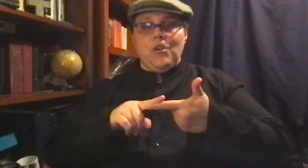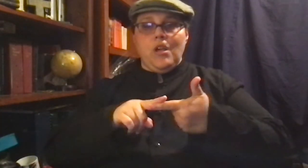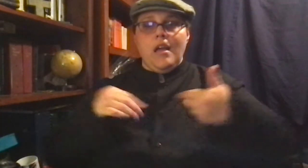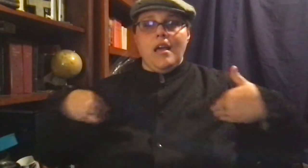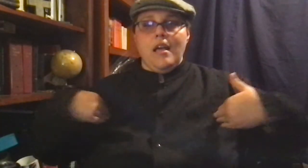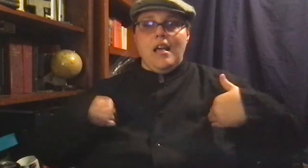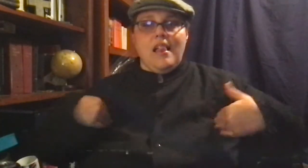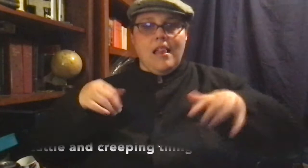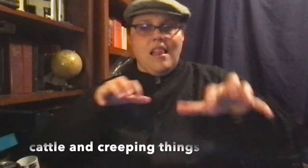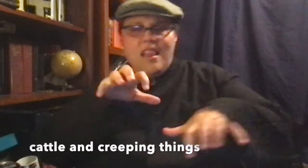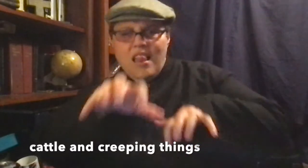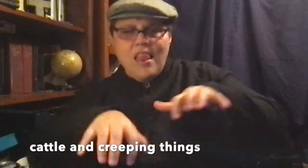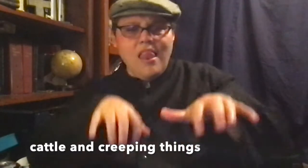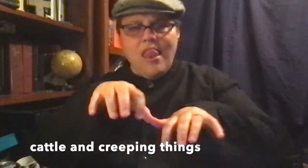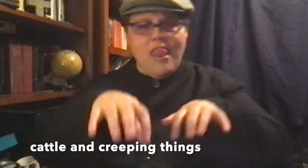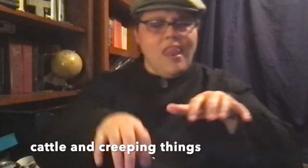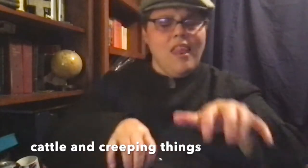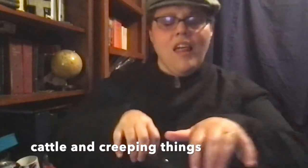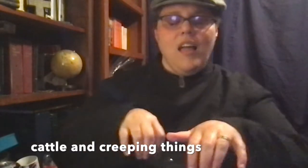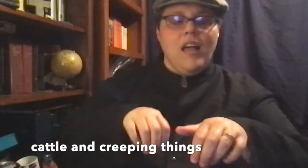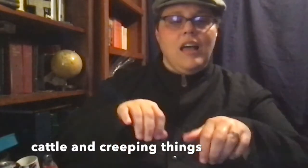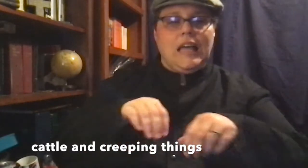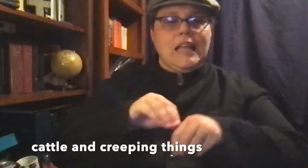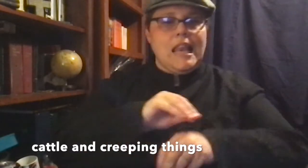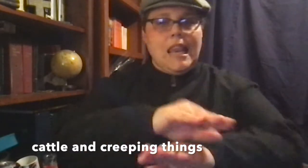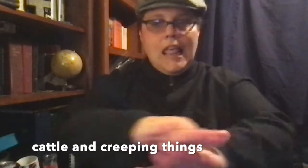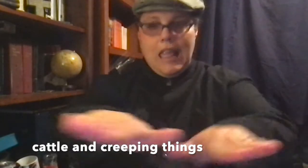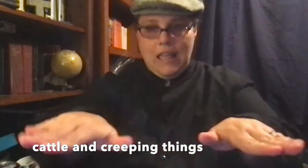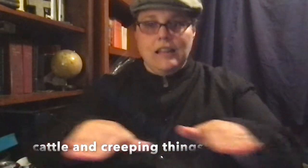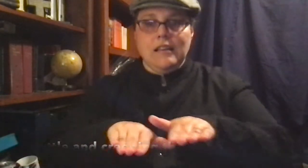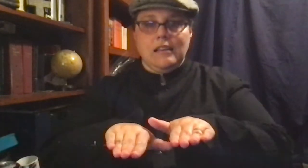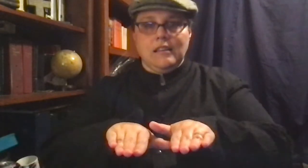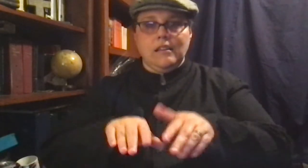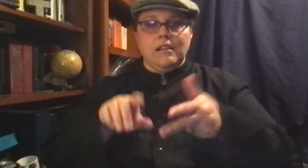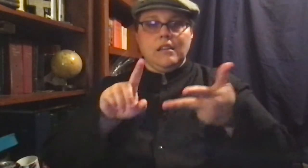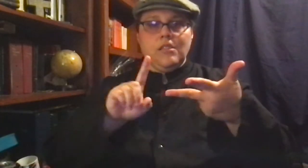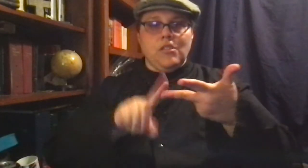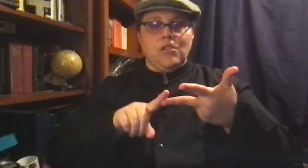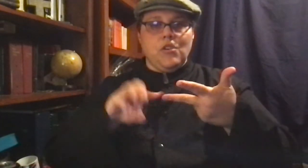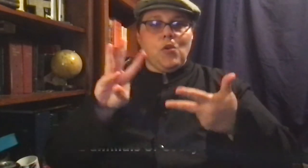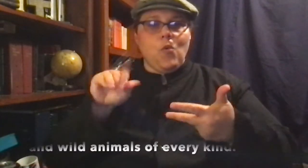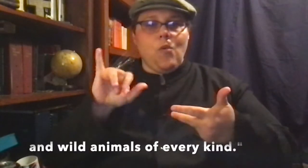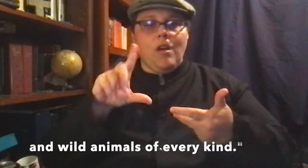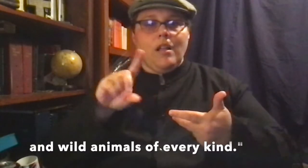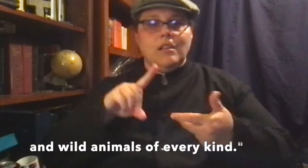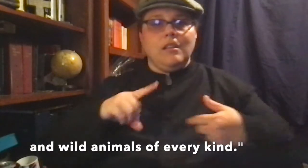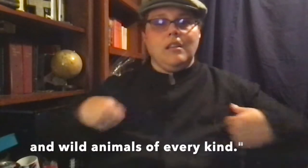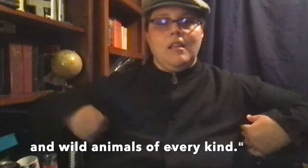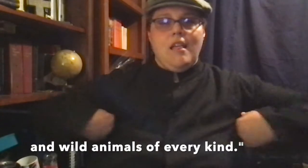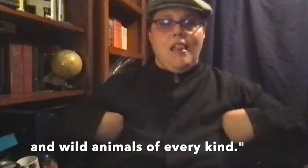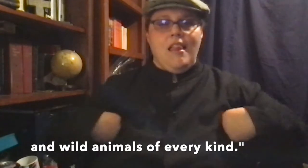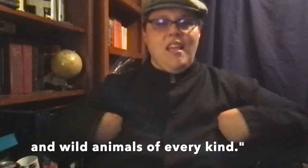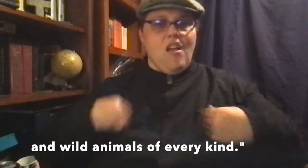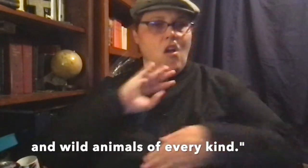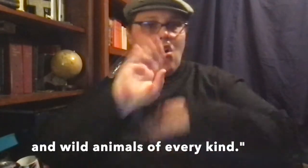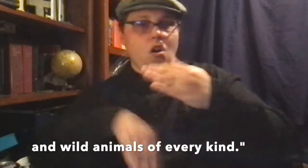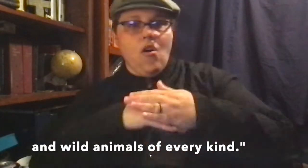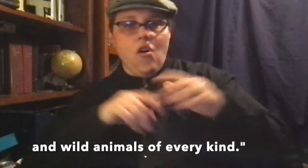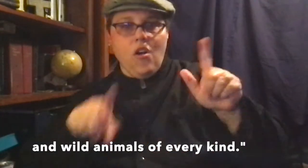cattle and creeping things, and wild animals of the earth of every